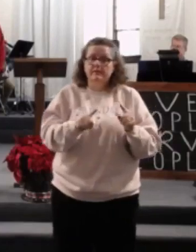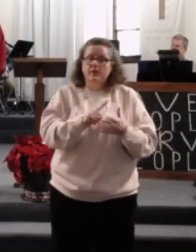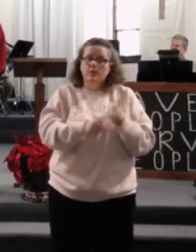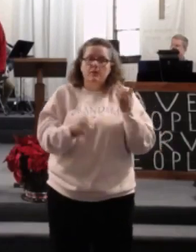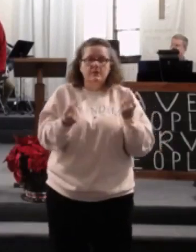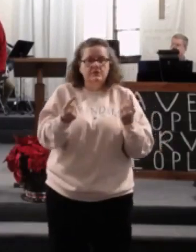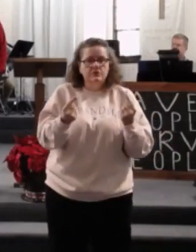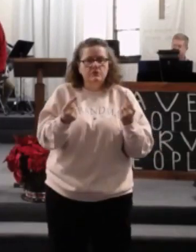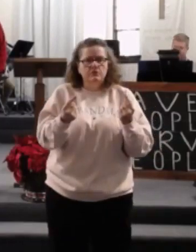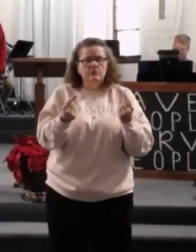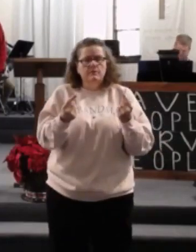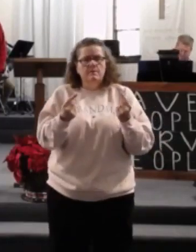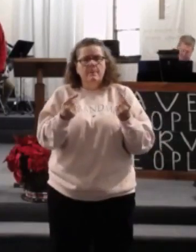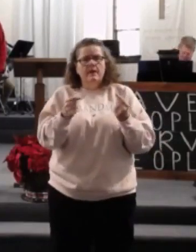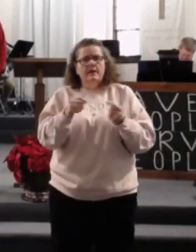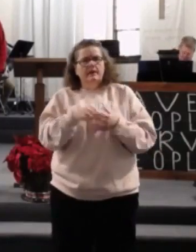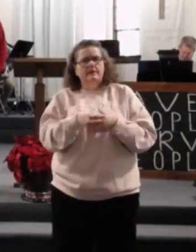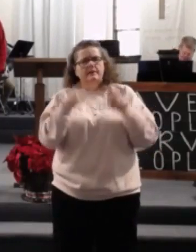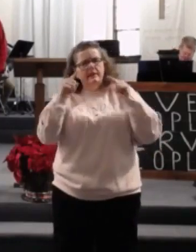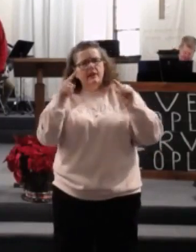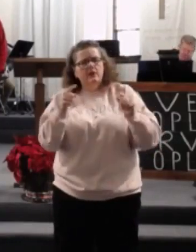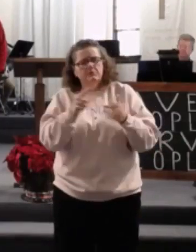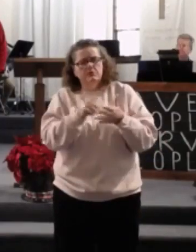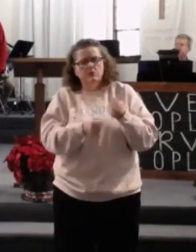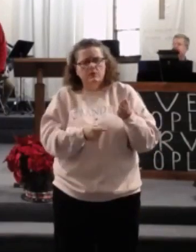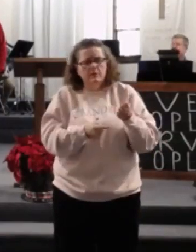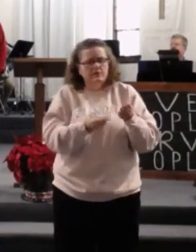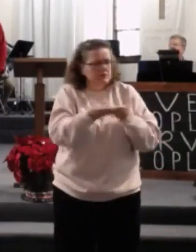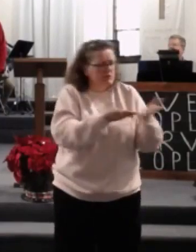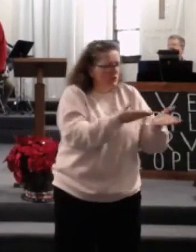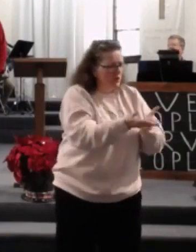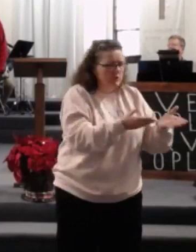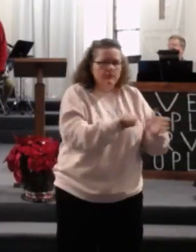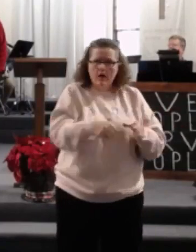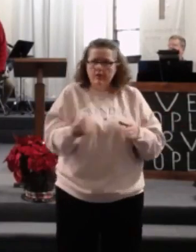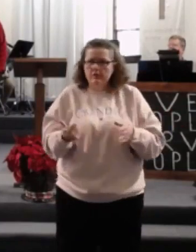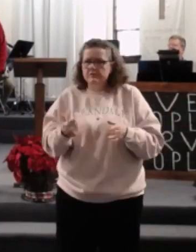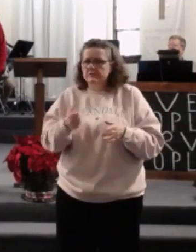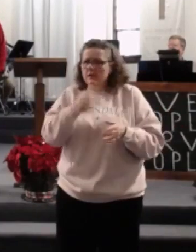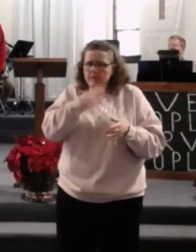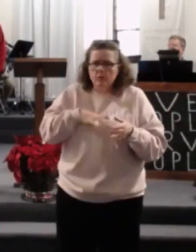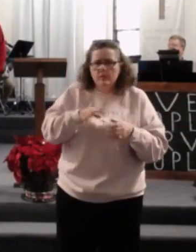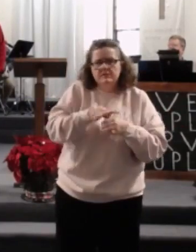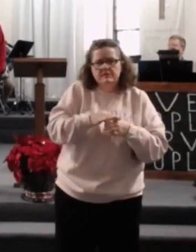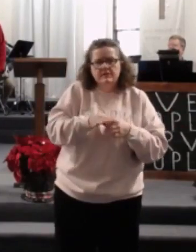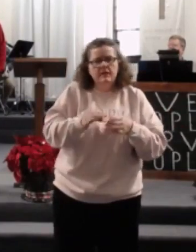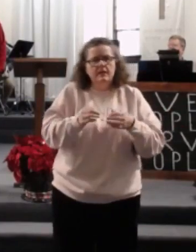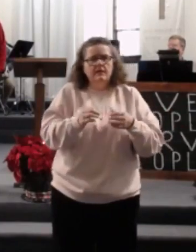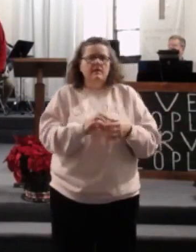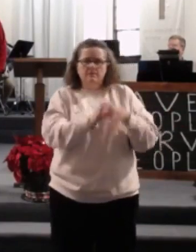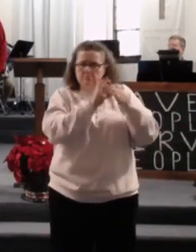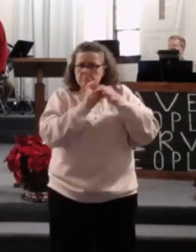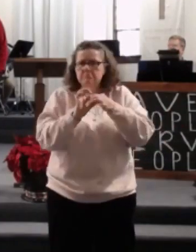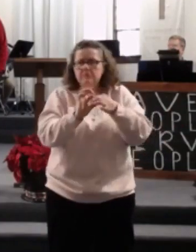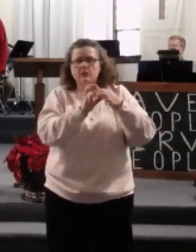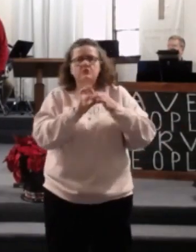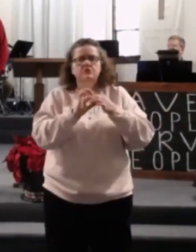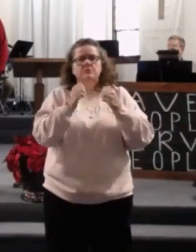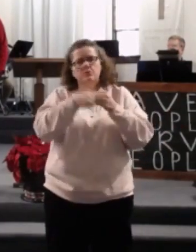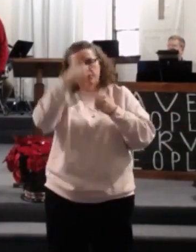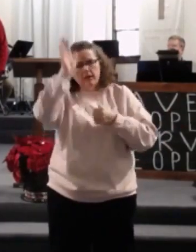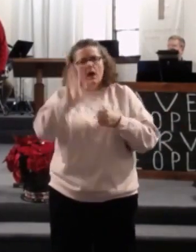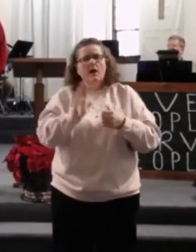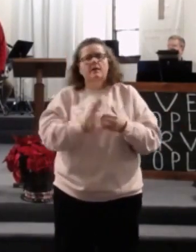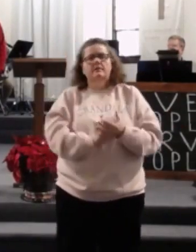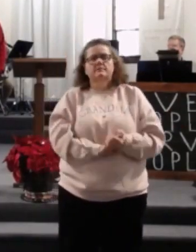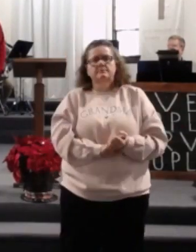we can serve others, right? Ladies' tea, that's important. That's a fellowship. That's where you guys pick each other up